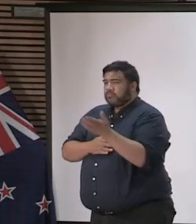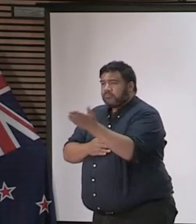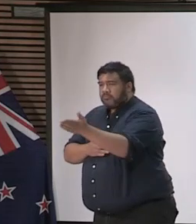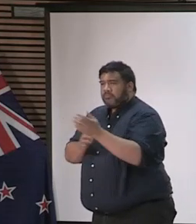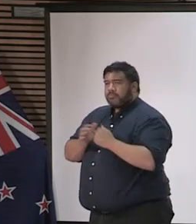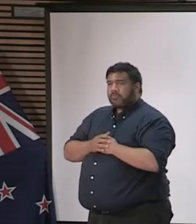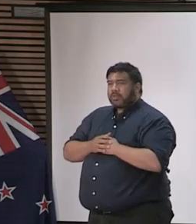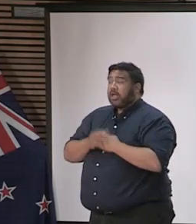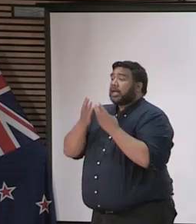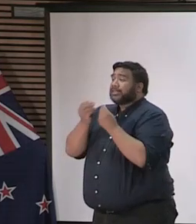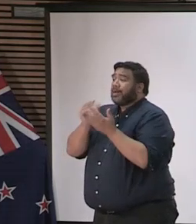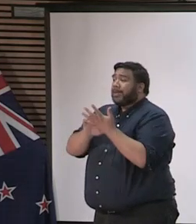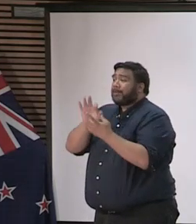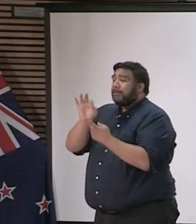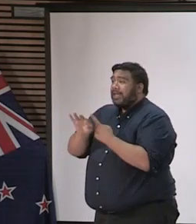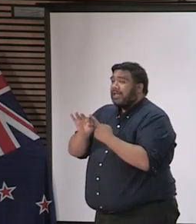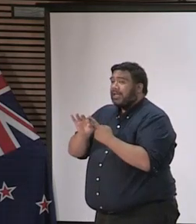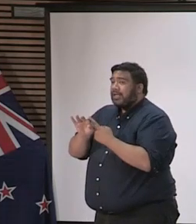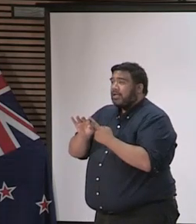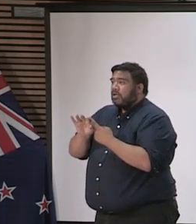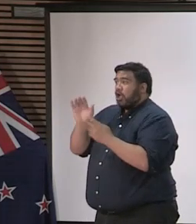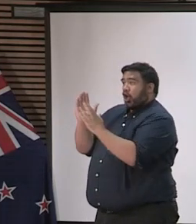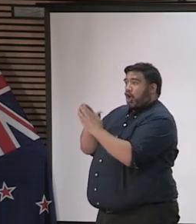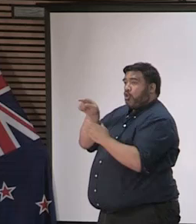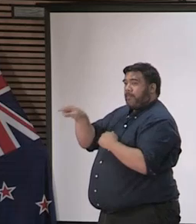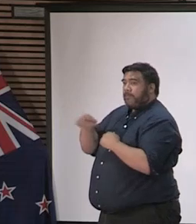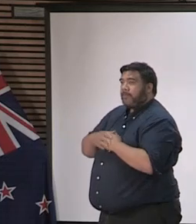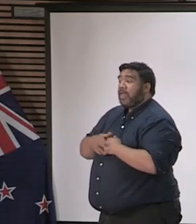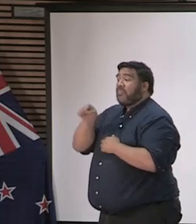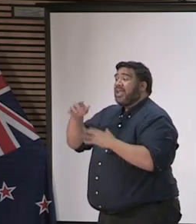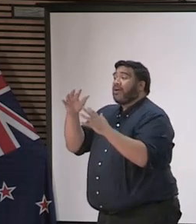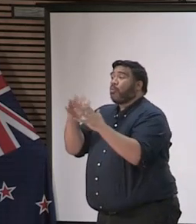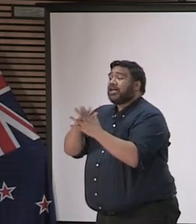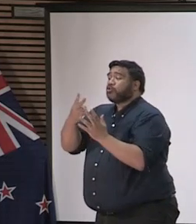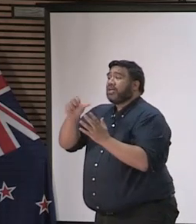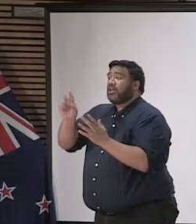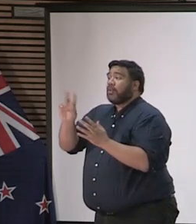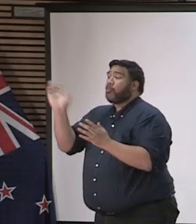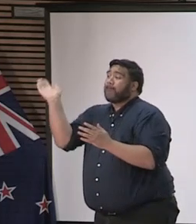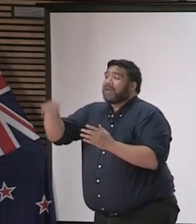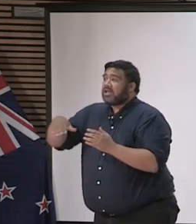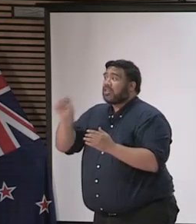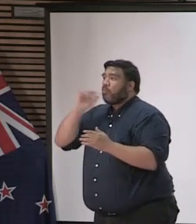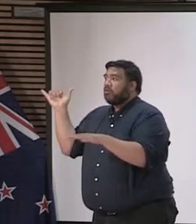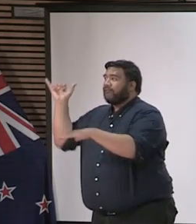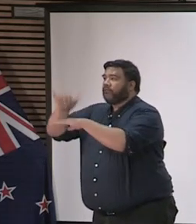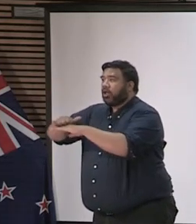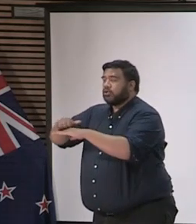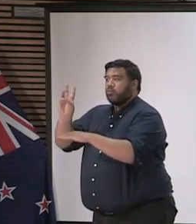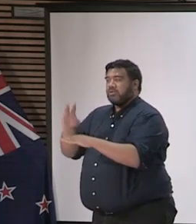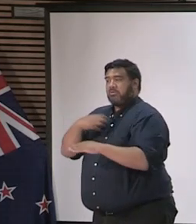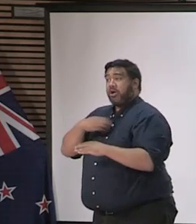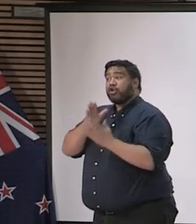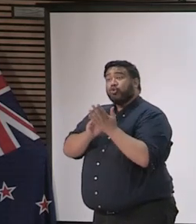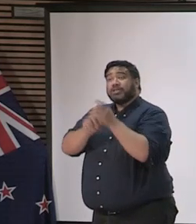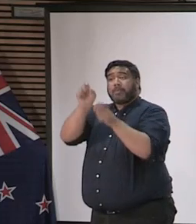some MPs travelling to Parliament on that week of the 29th, does that mean that other New Zealanders can jump on a plane and travel around if they